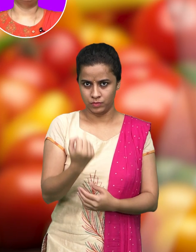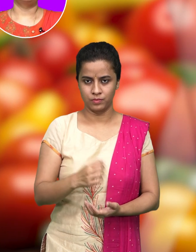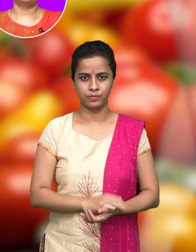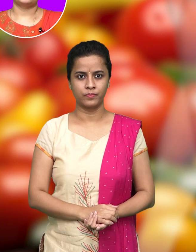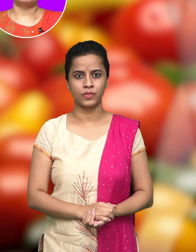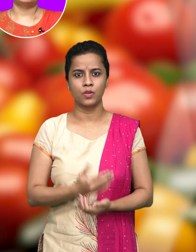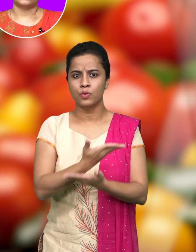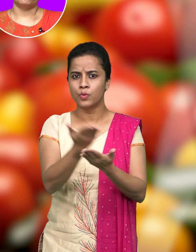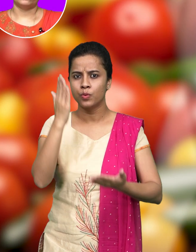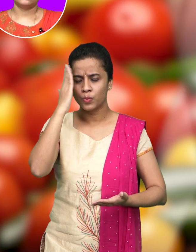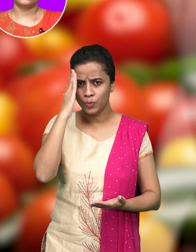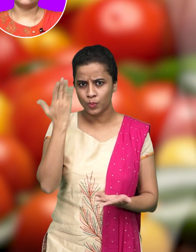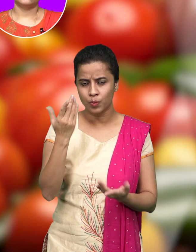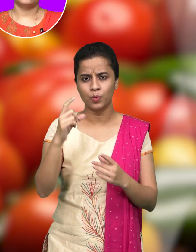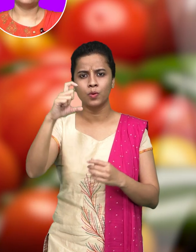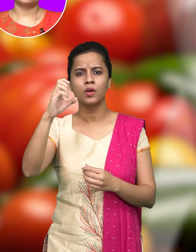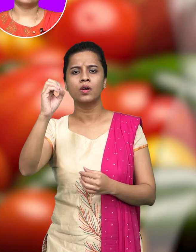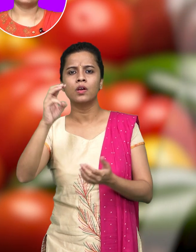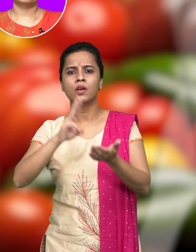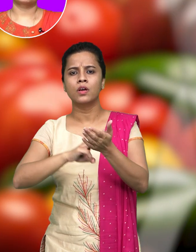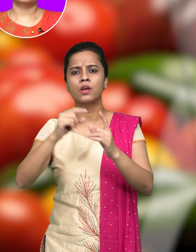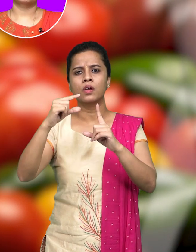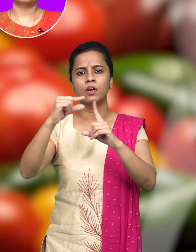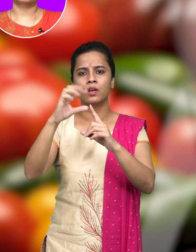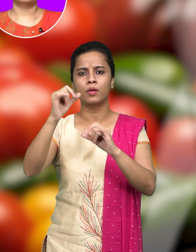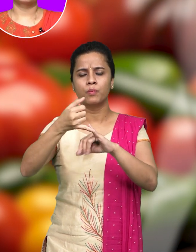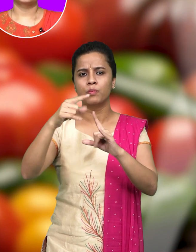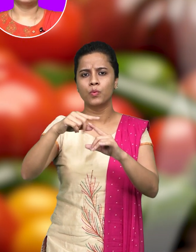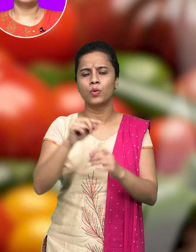Do you know about compost?